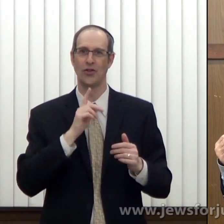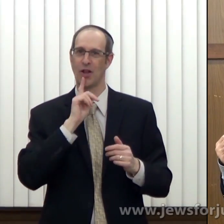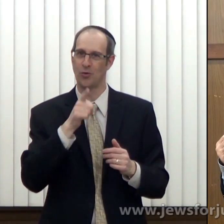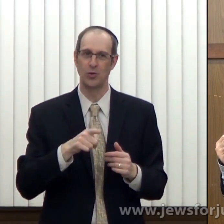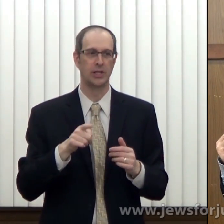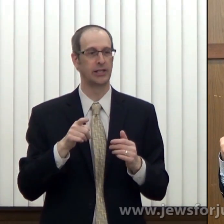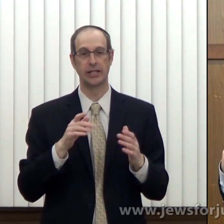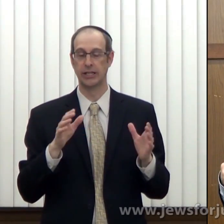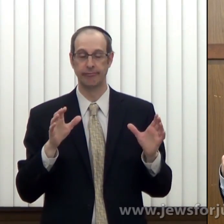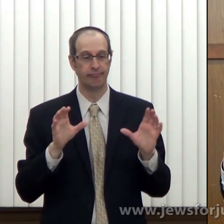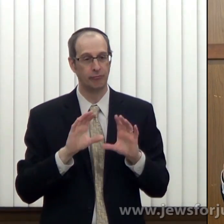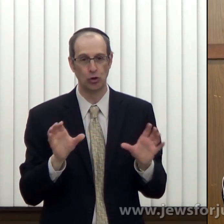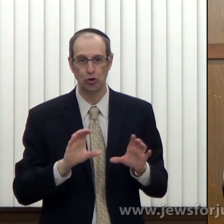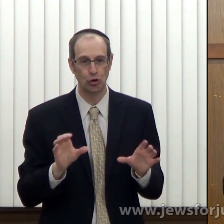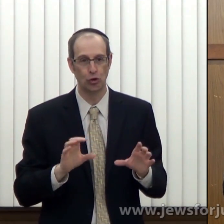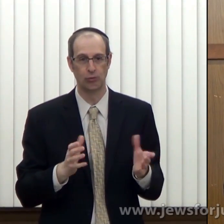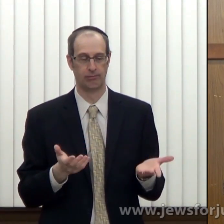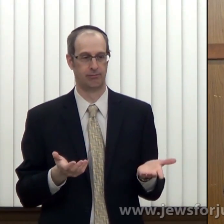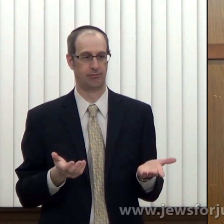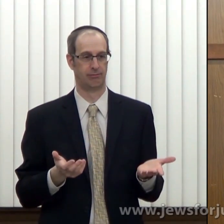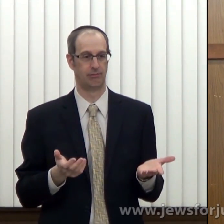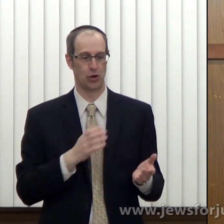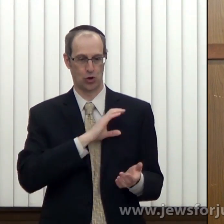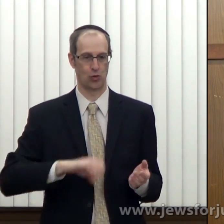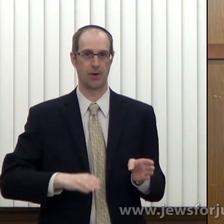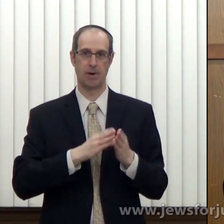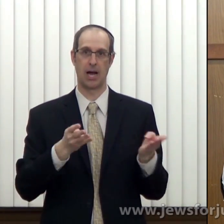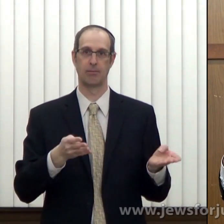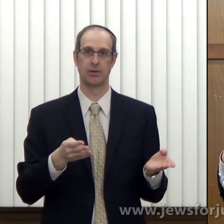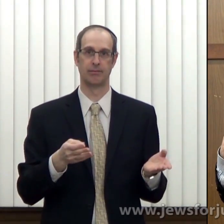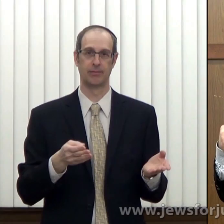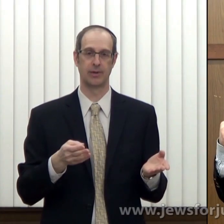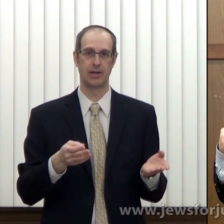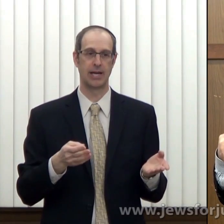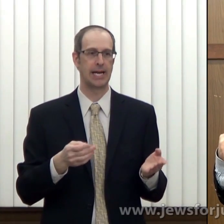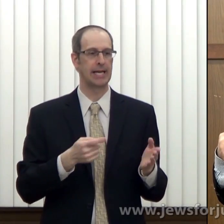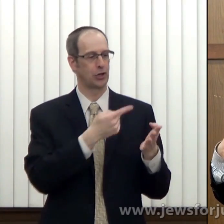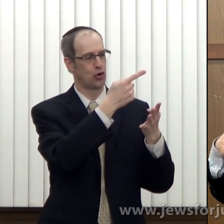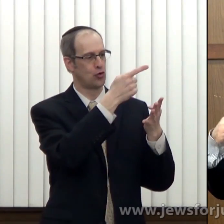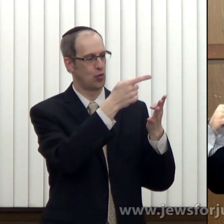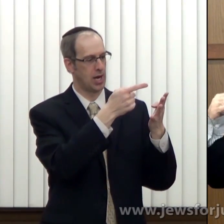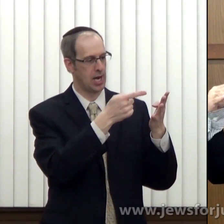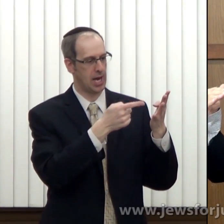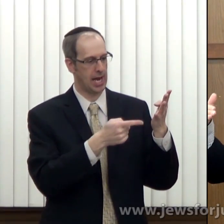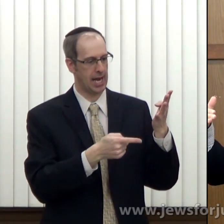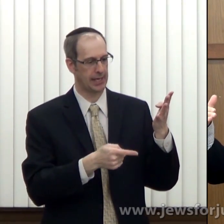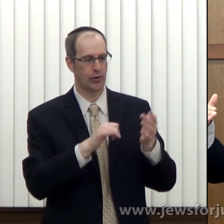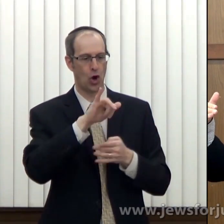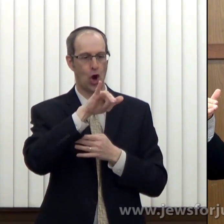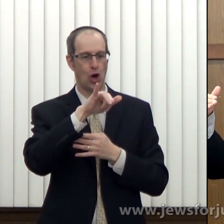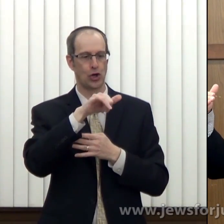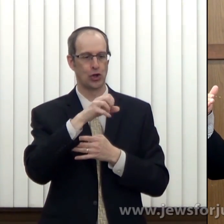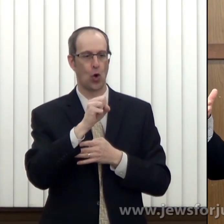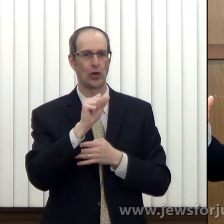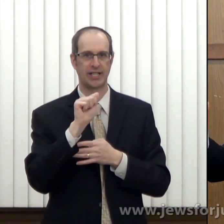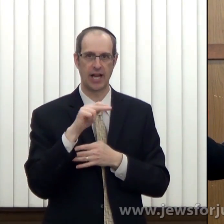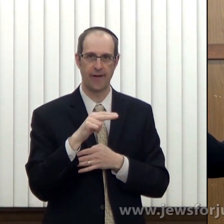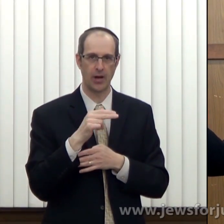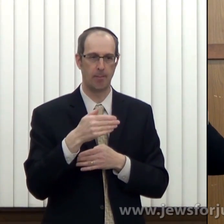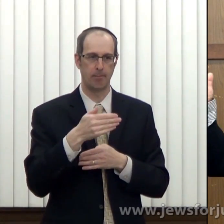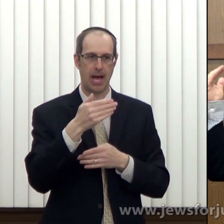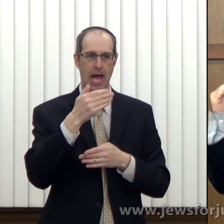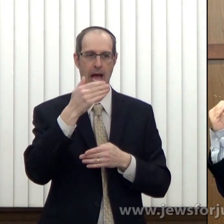do, all the Christian Bible really does, is to trace Joseph